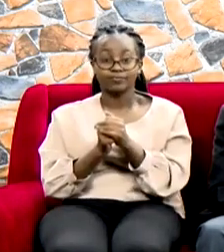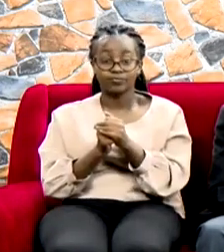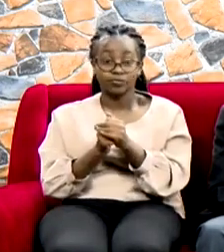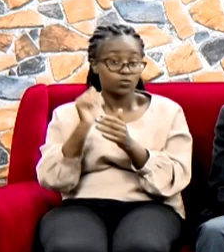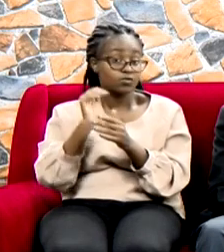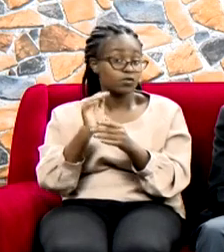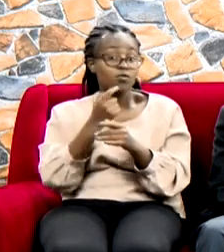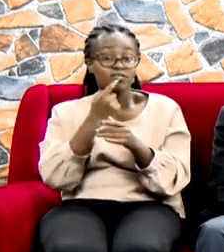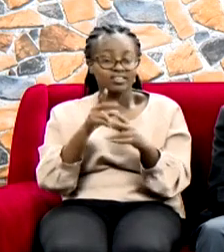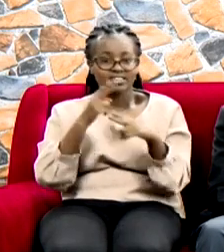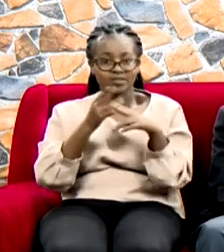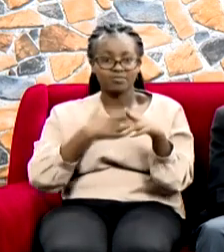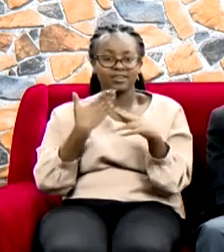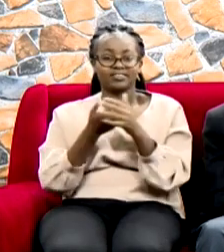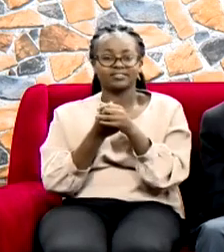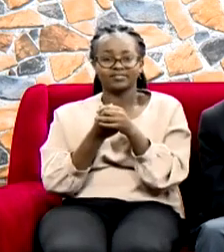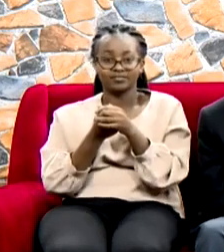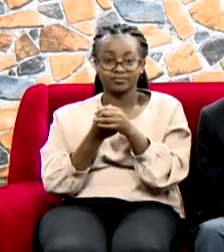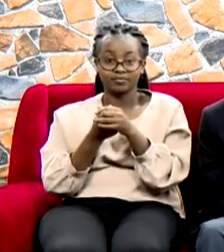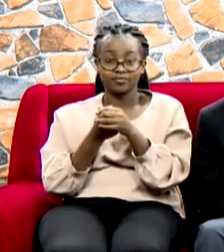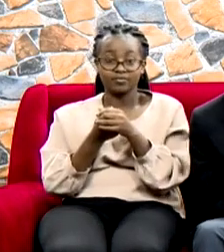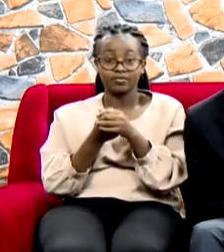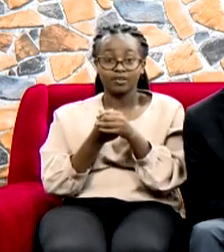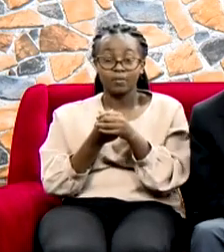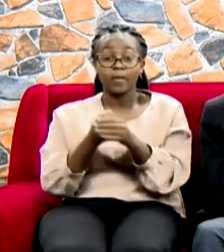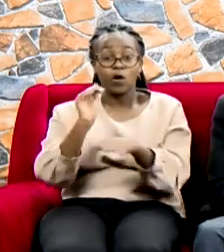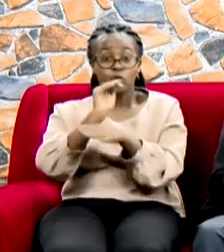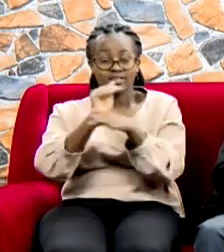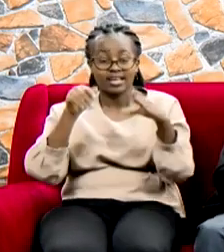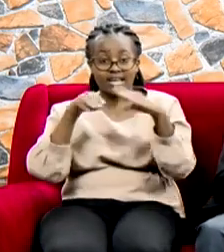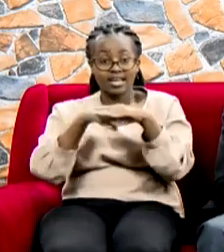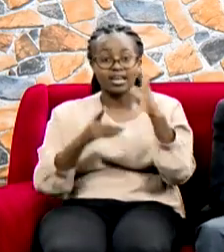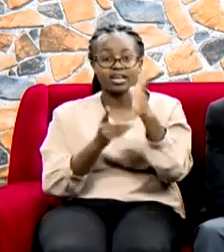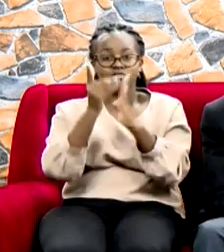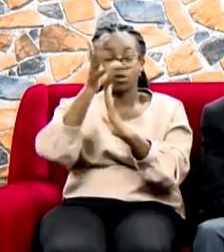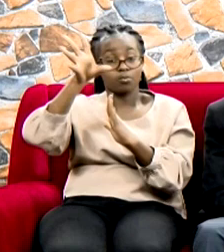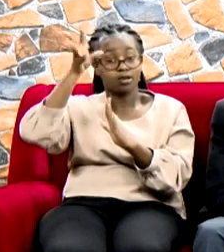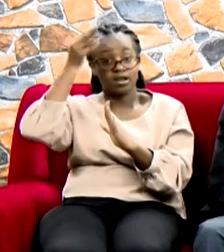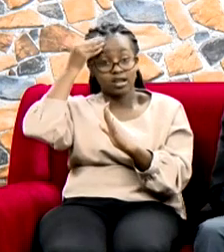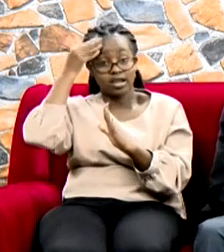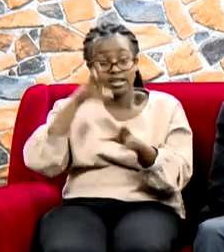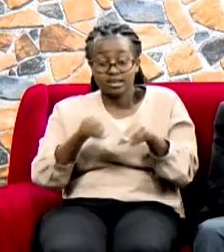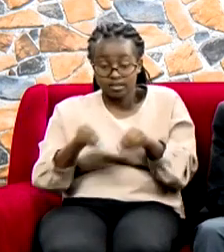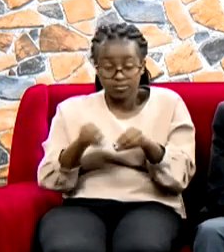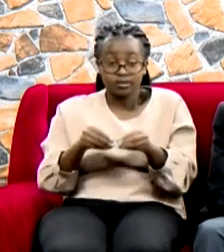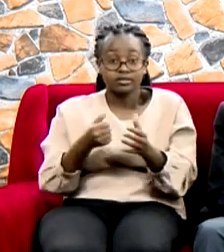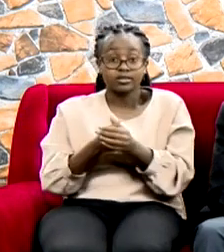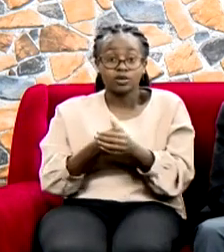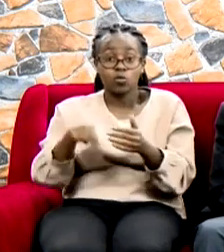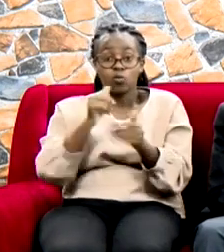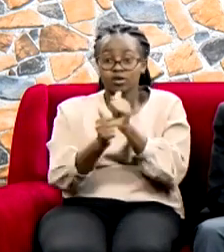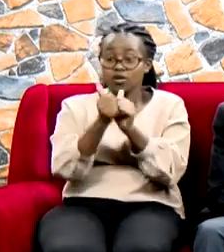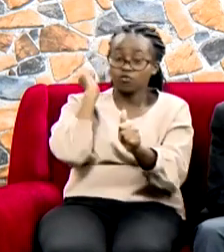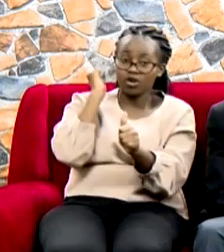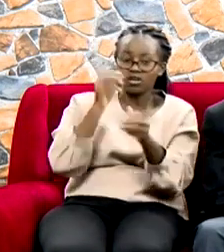you've already said my name. So I'm a consultant in developmental and learning difficulties. We avoid the